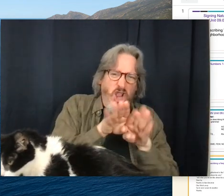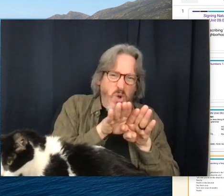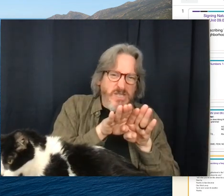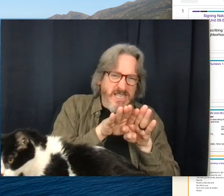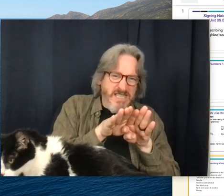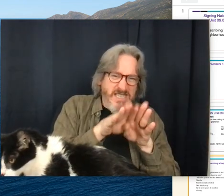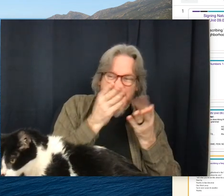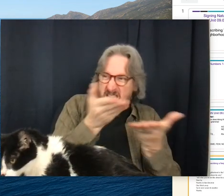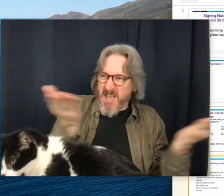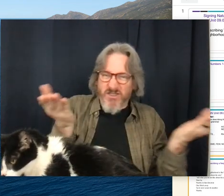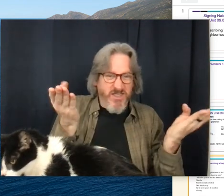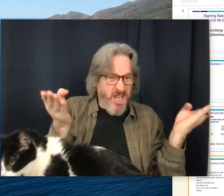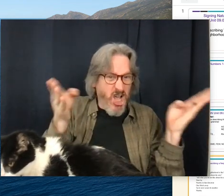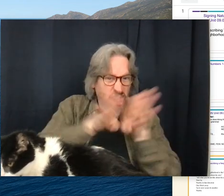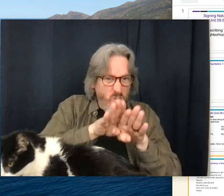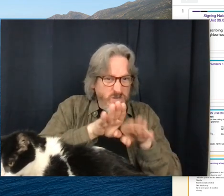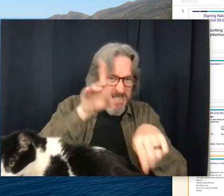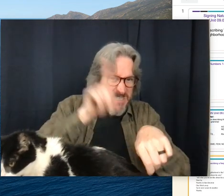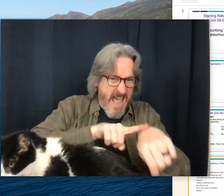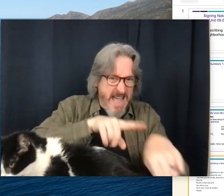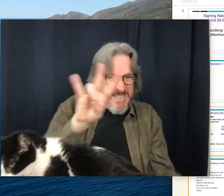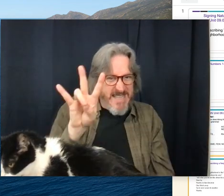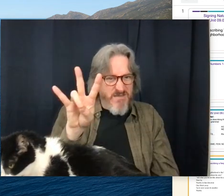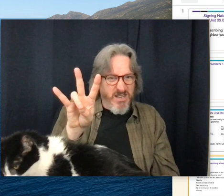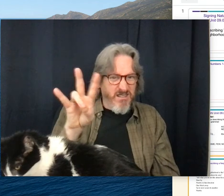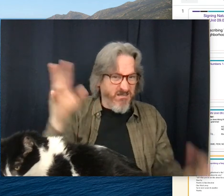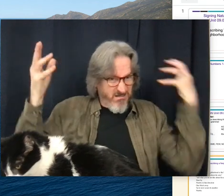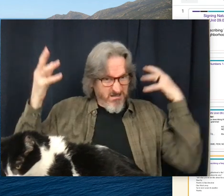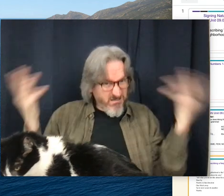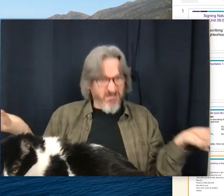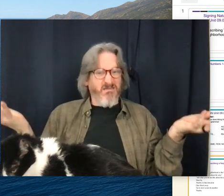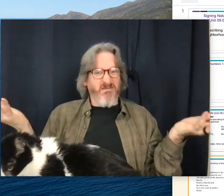Everything closes. Everything closes at 7.